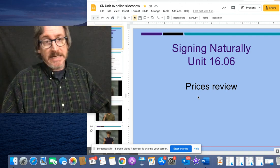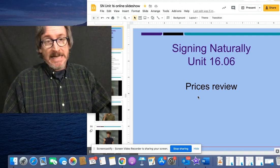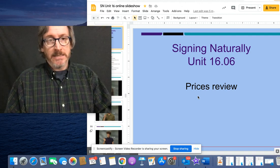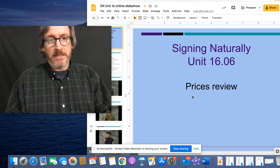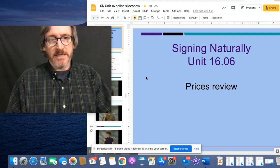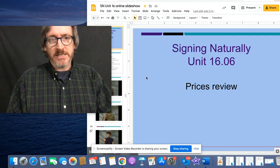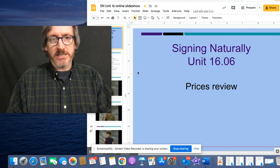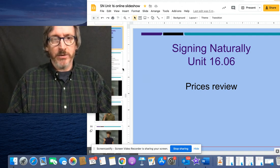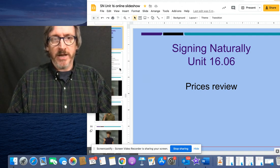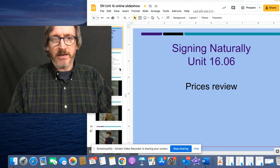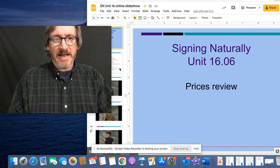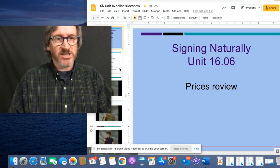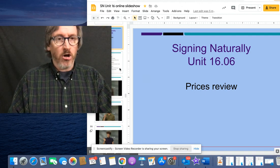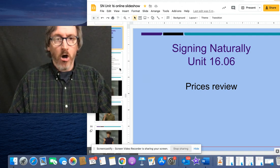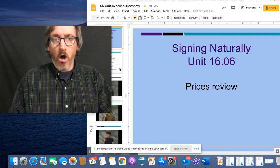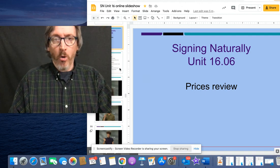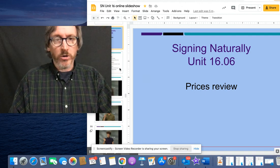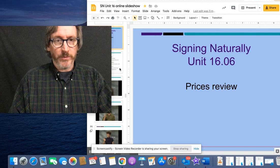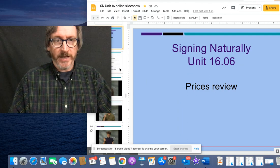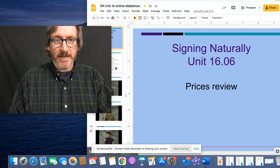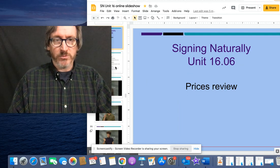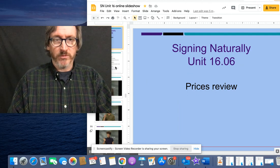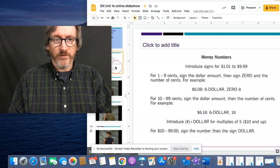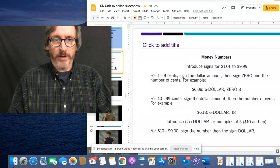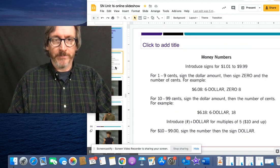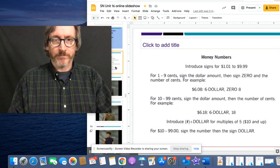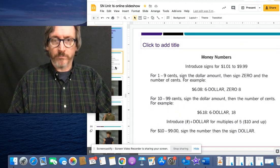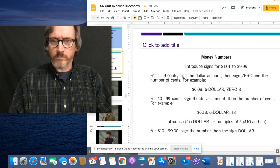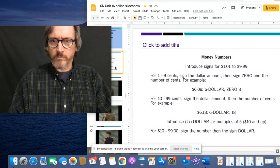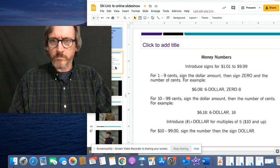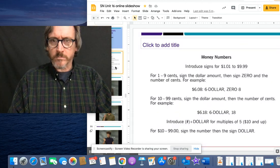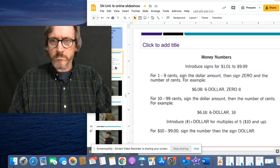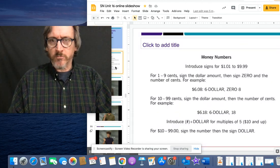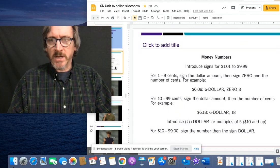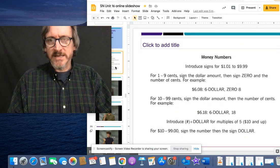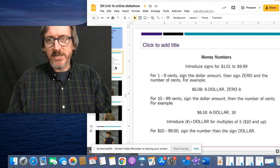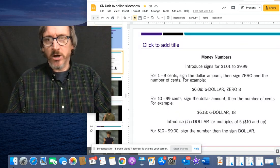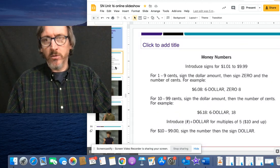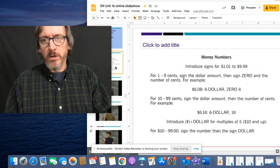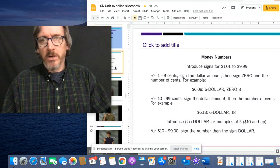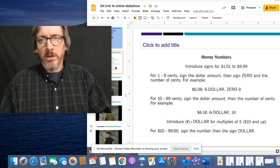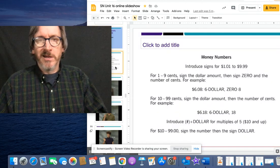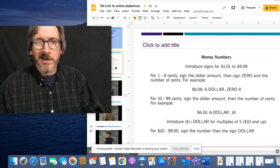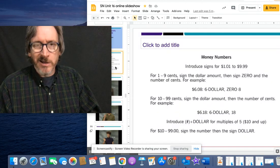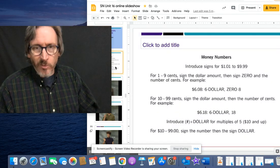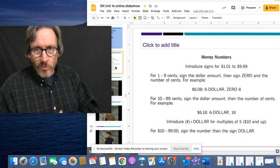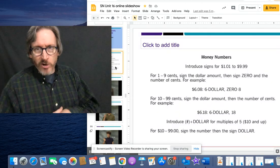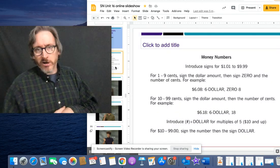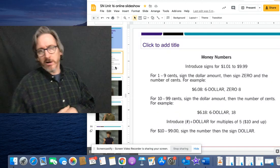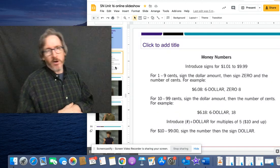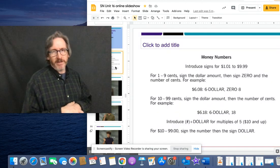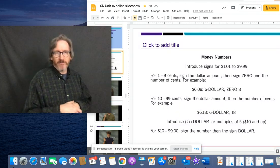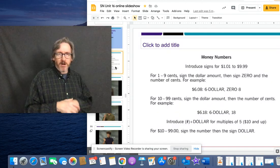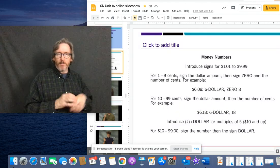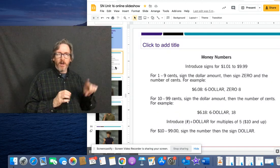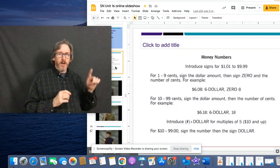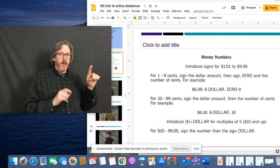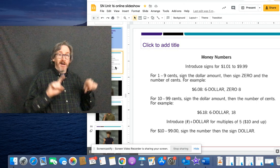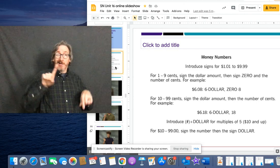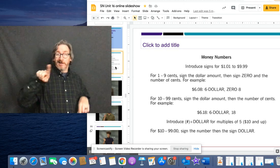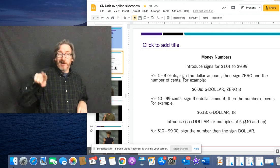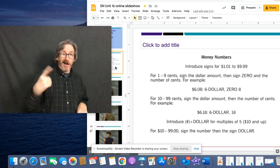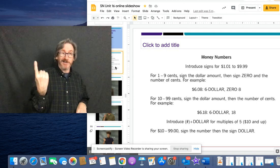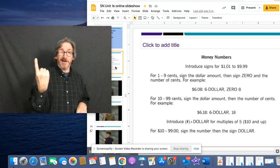Uh, in this unit, that's all we're doing is reviewing. So we're going from